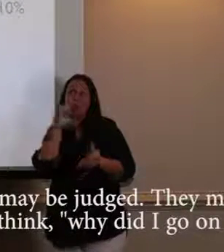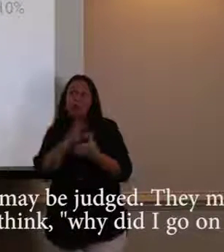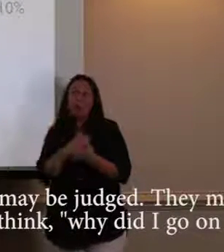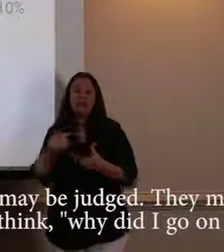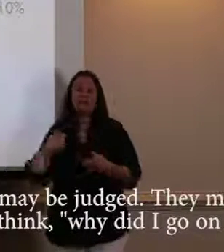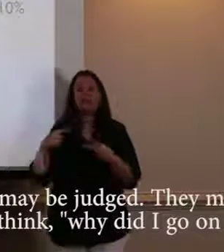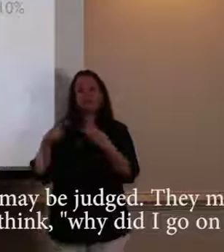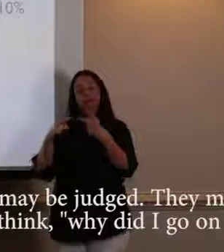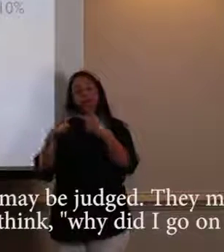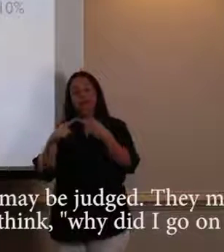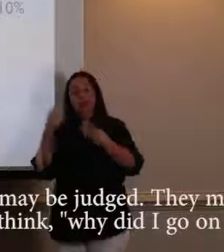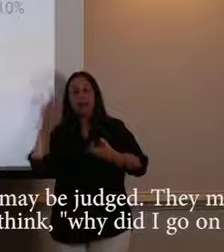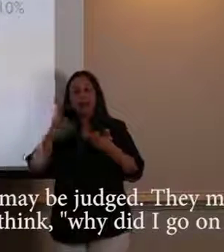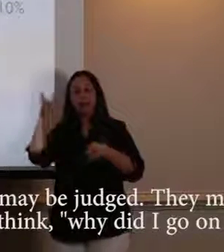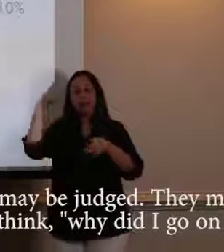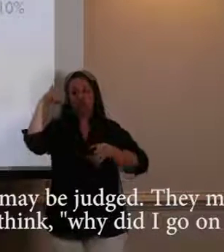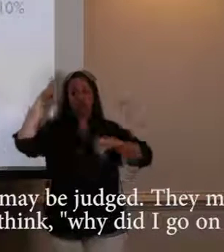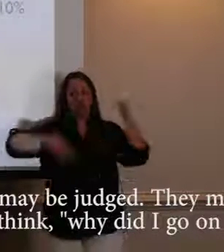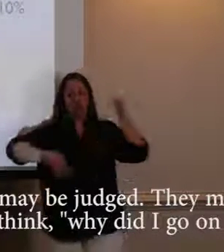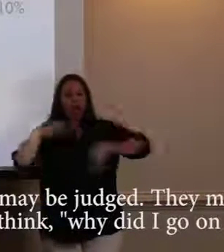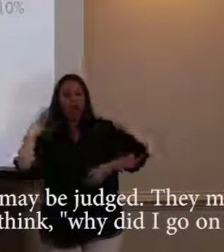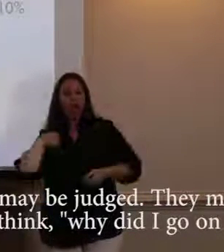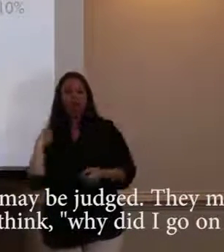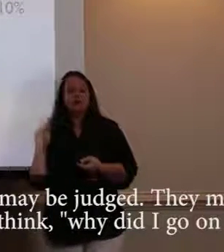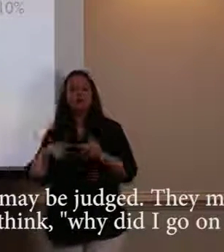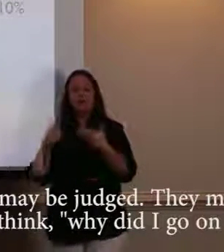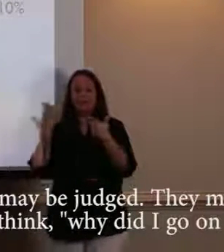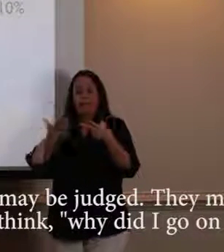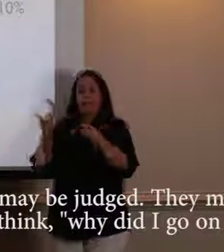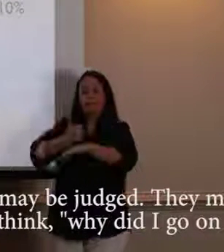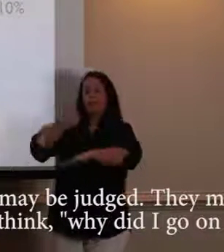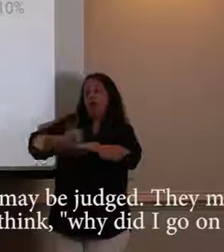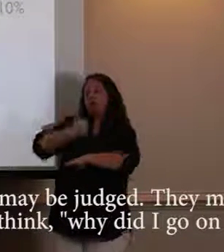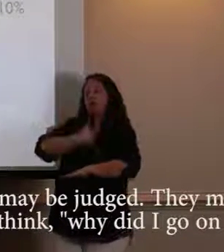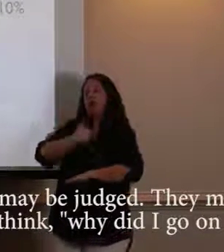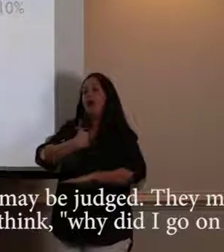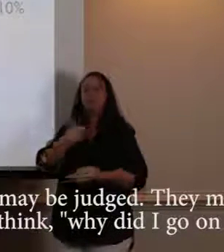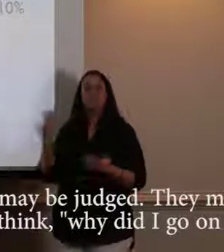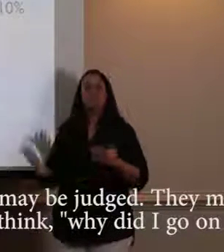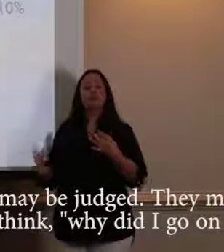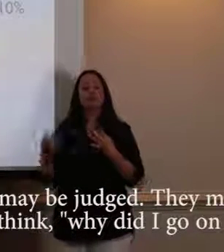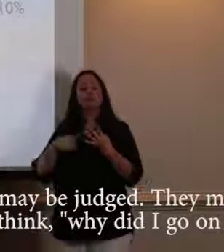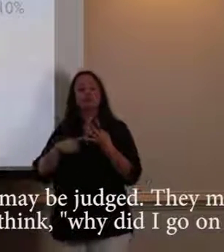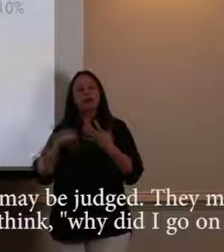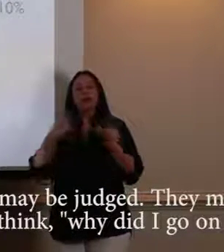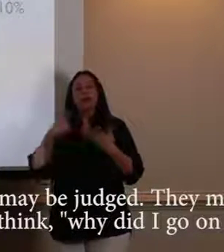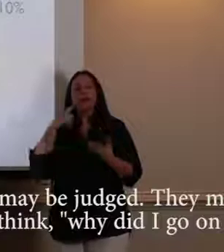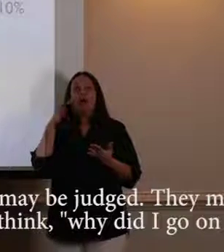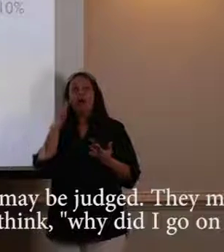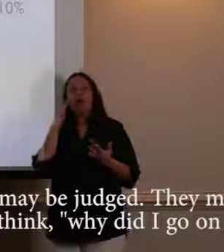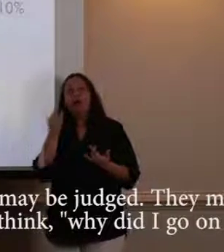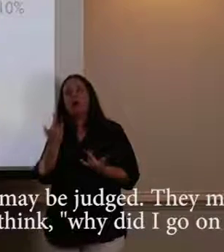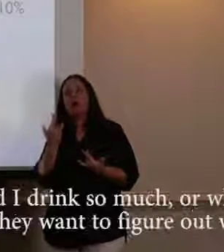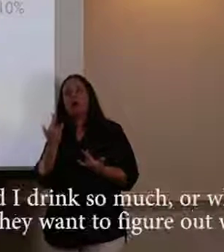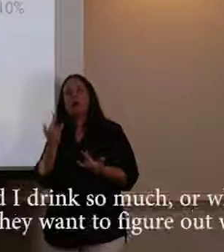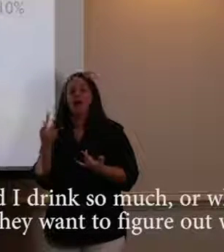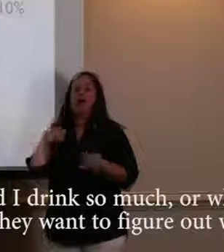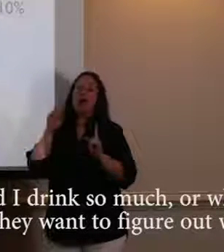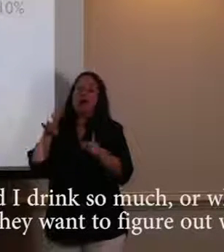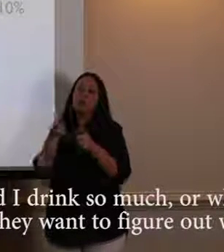They're scared they may be judged. They may blame themselves. They may think, oh, why did I, go on a date with that guy? Or